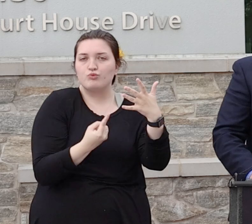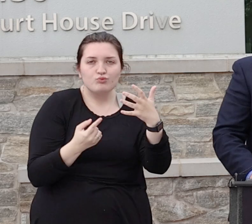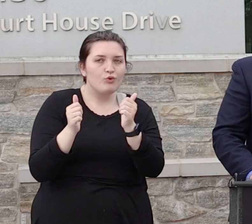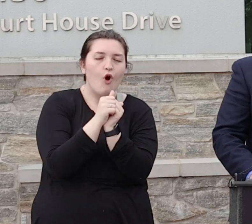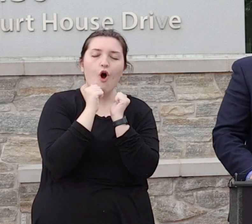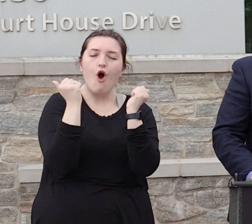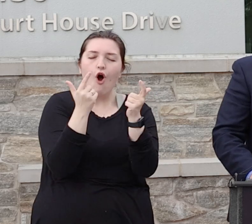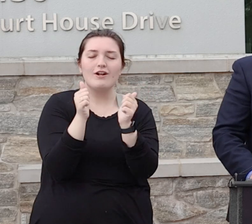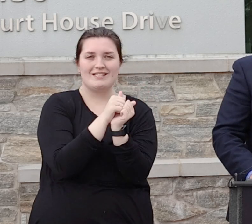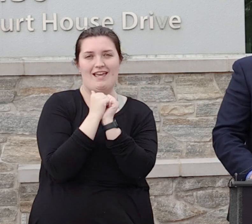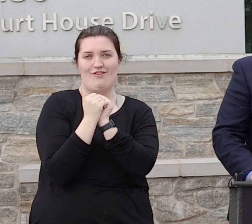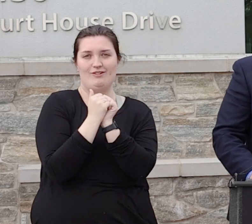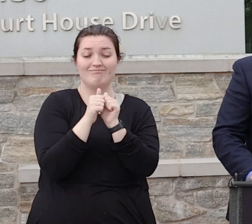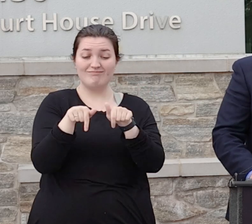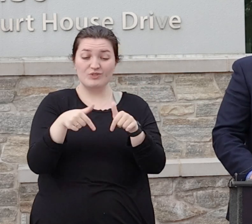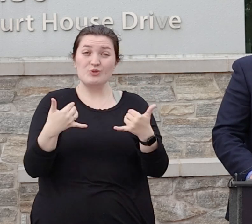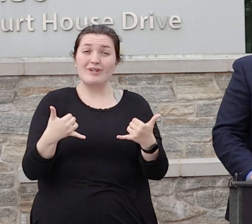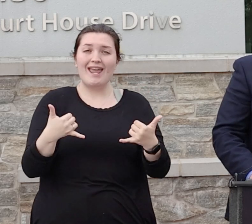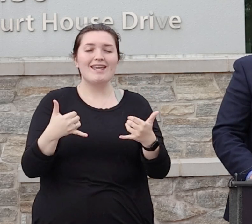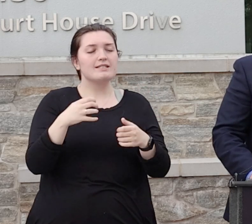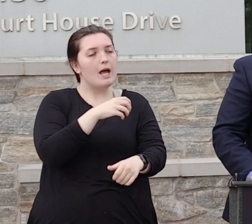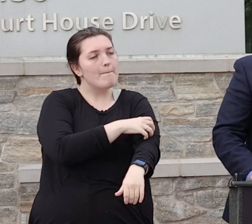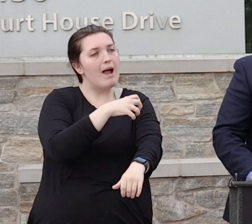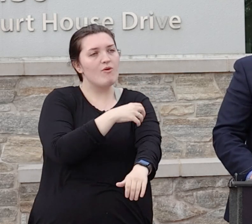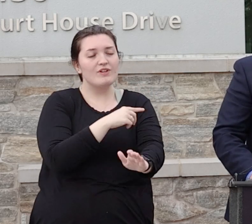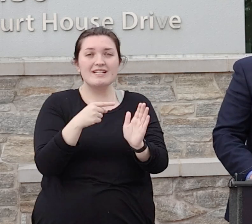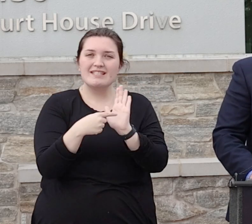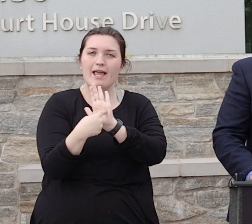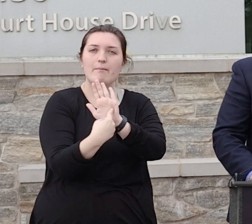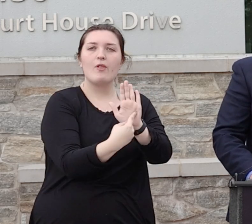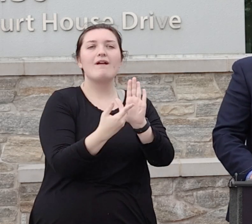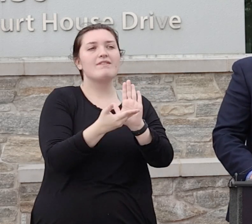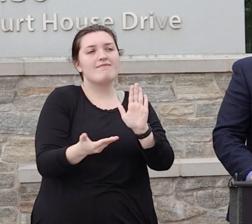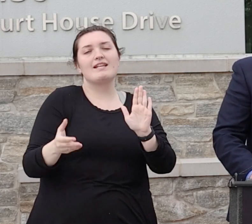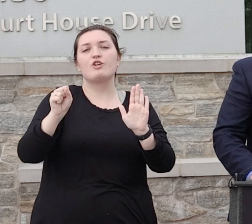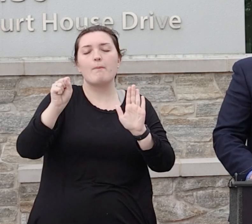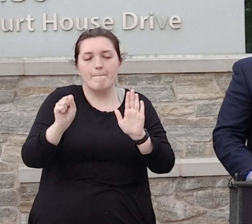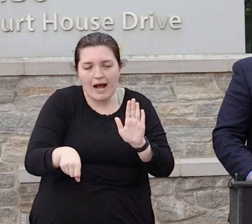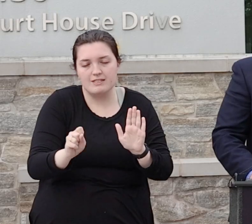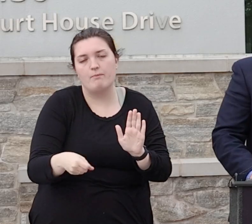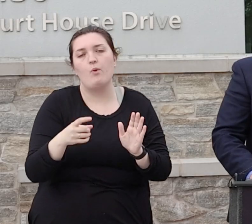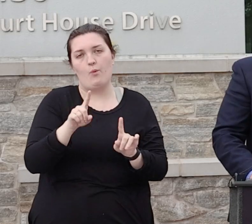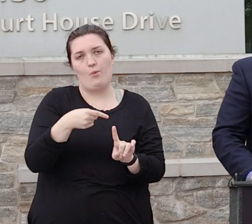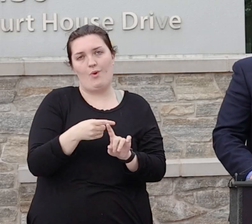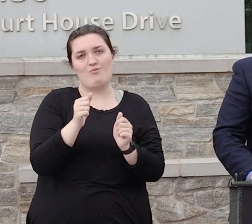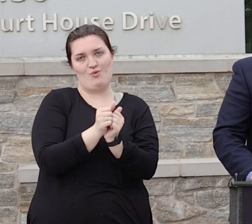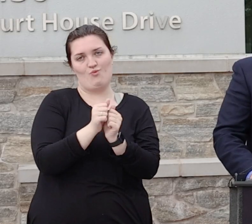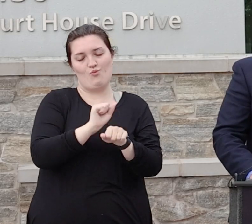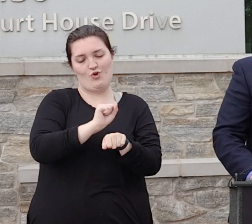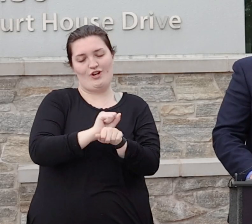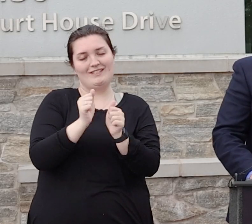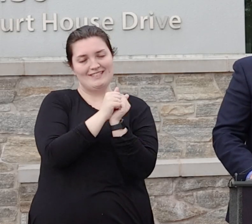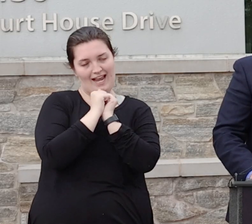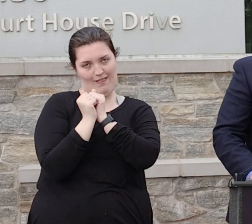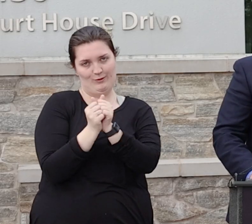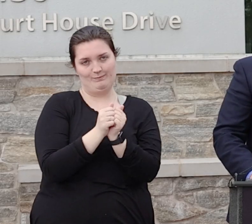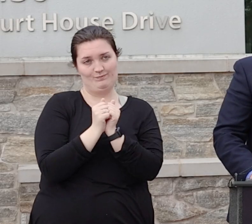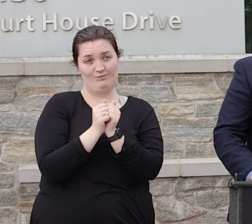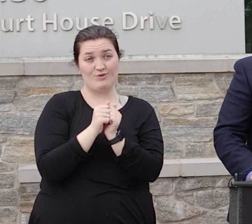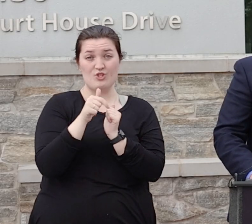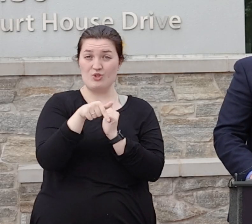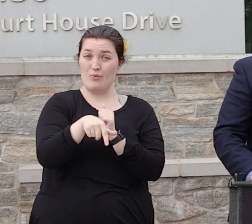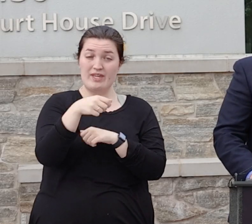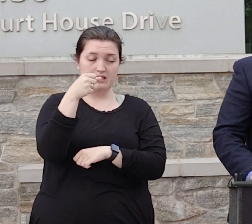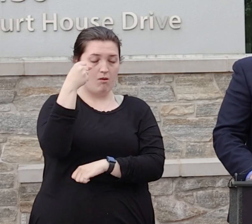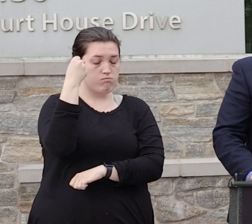example of what is possible when we work together. This significant and record investment